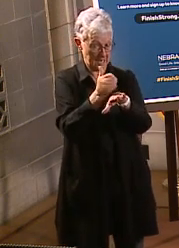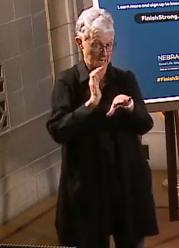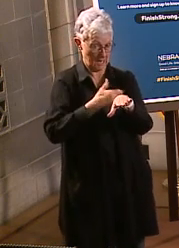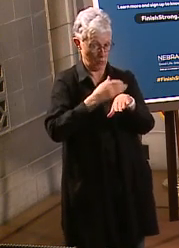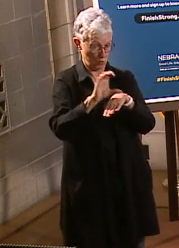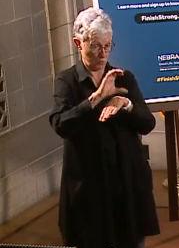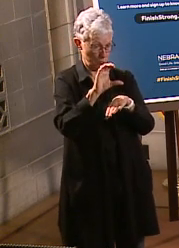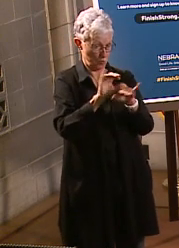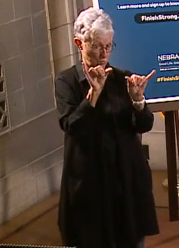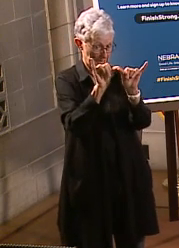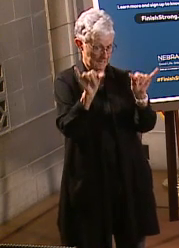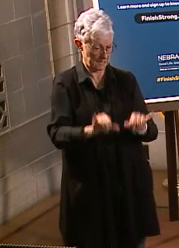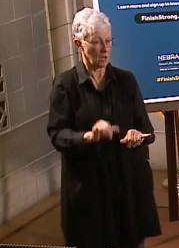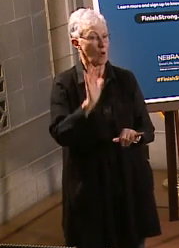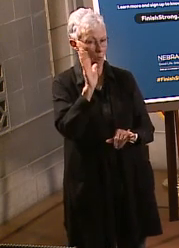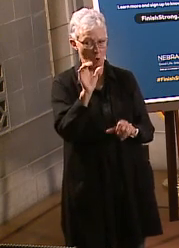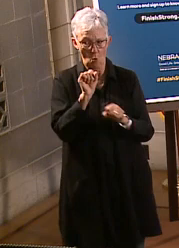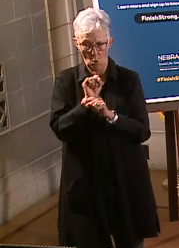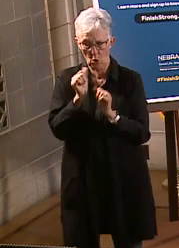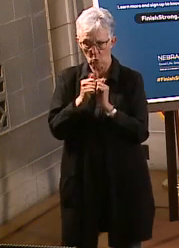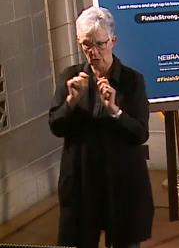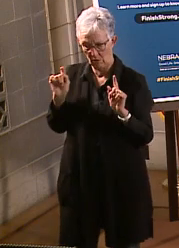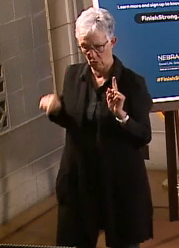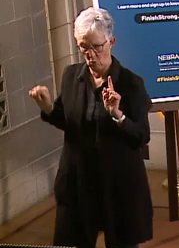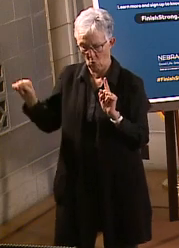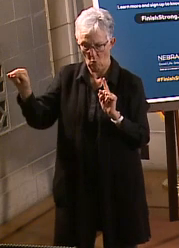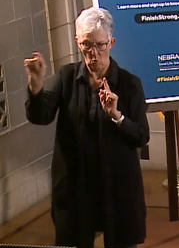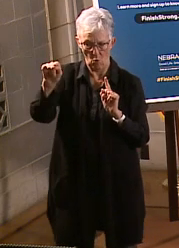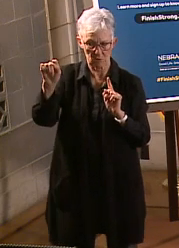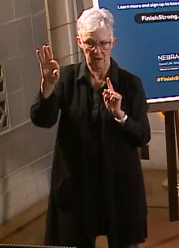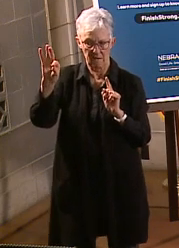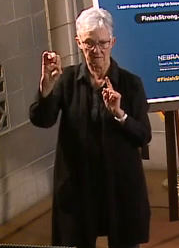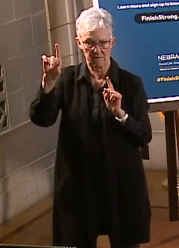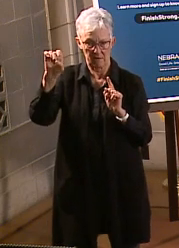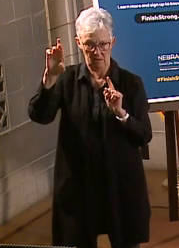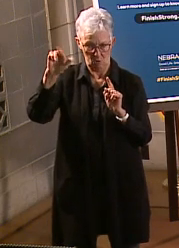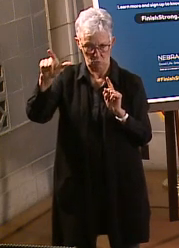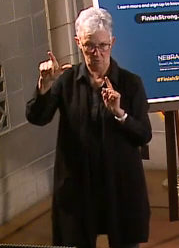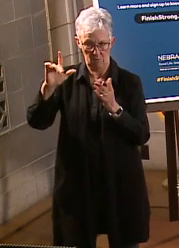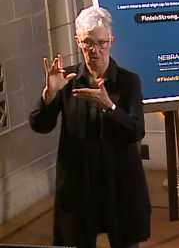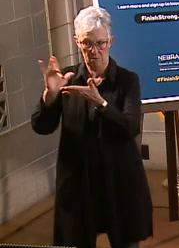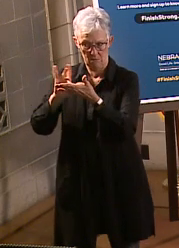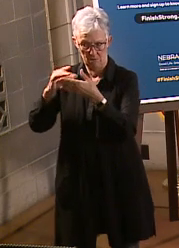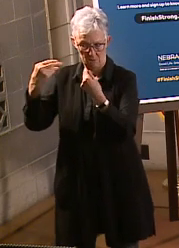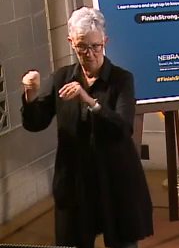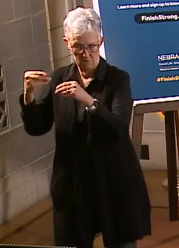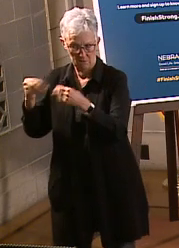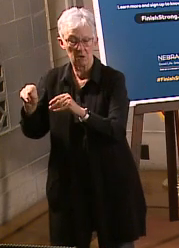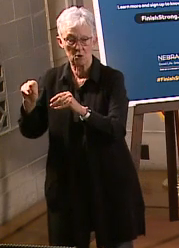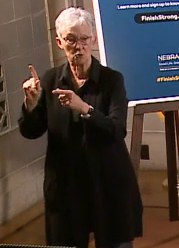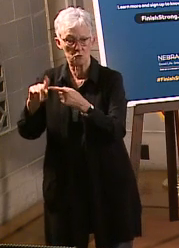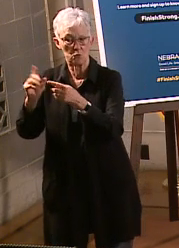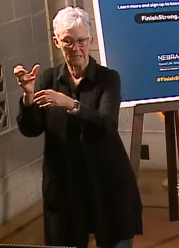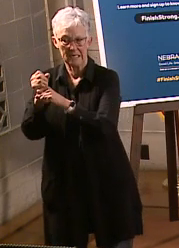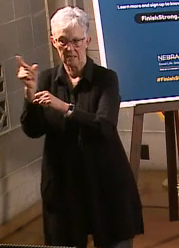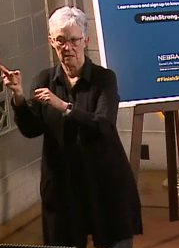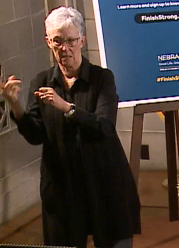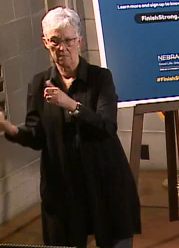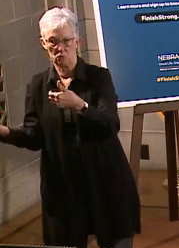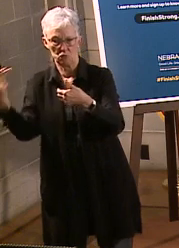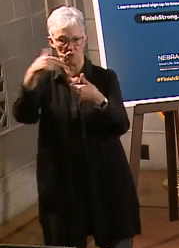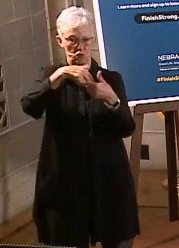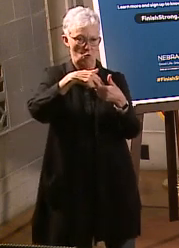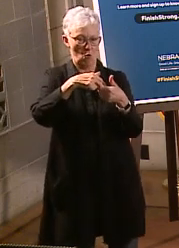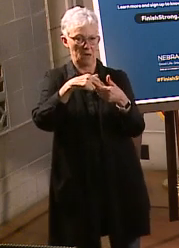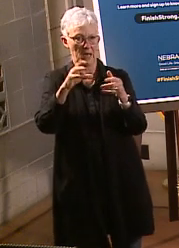interfacing with them. And what, in the meantime, we're doing is asking local health departments to work with those pharmacies on the scheduling. So,